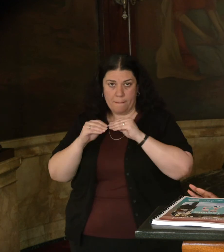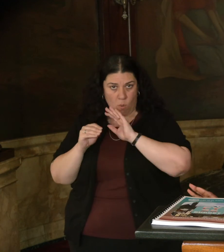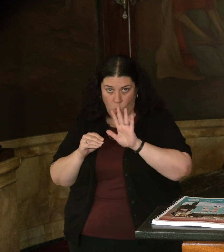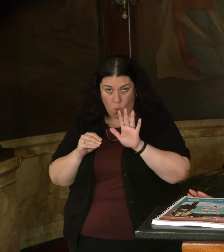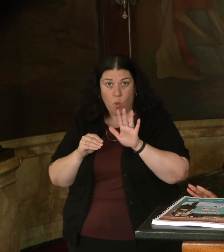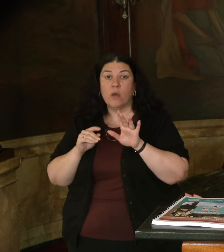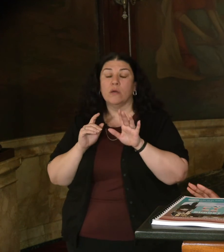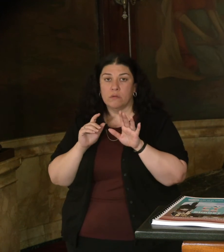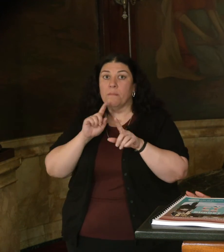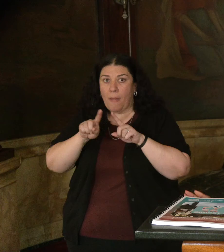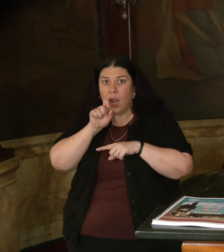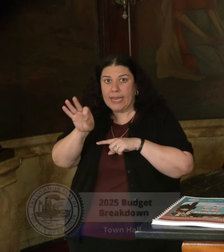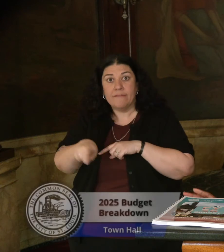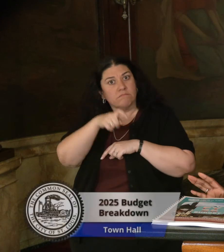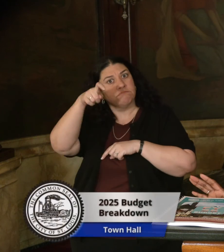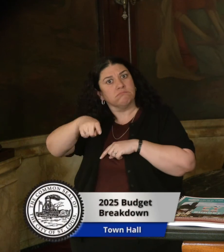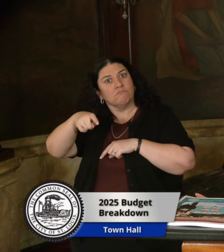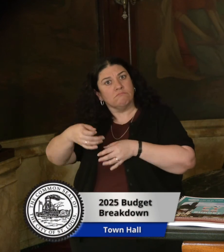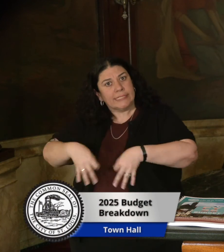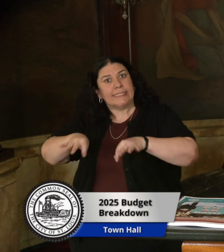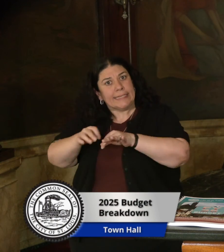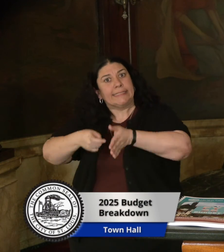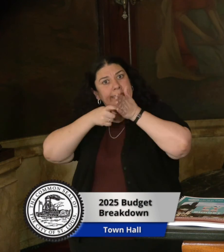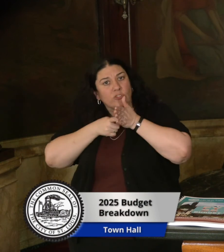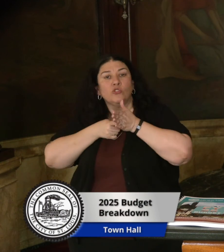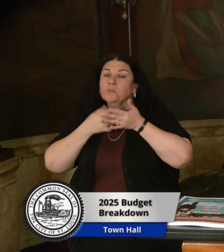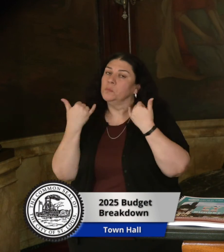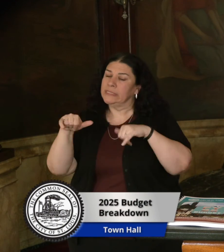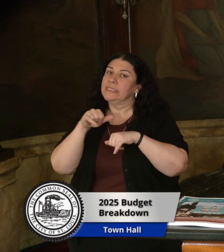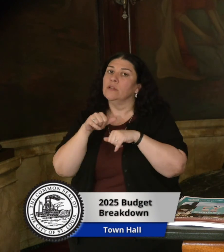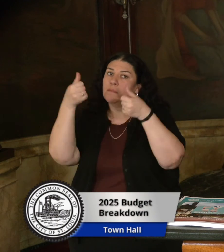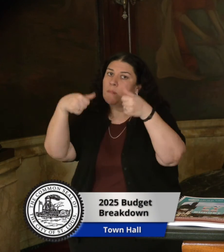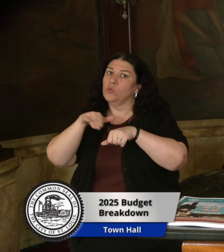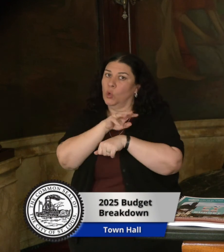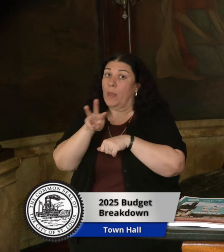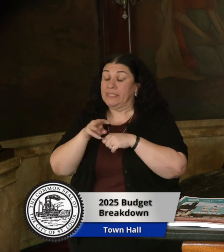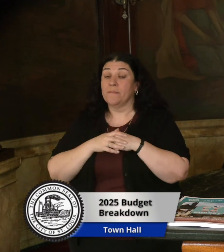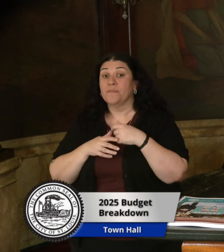if there are essential positions, they are still listed on our website.